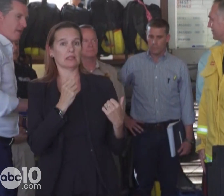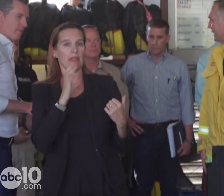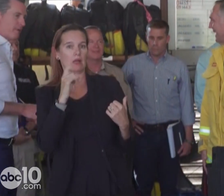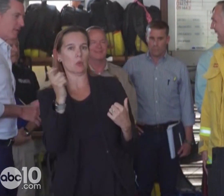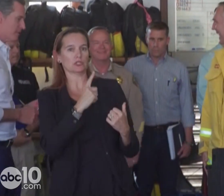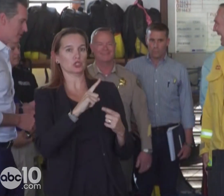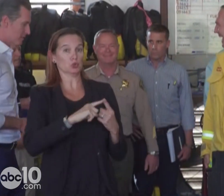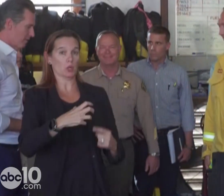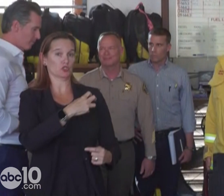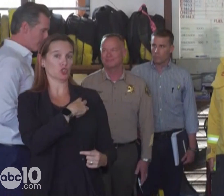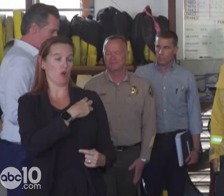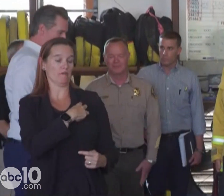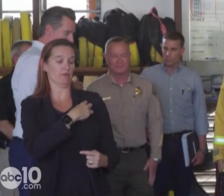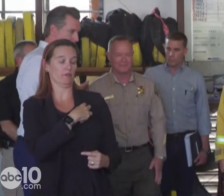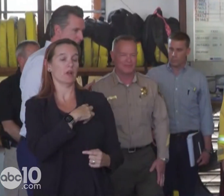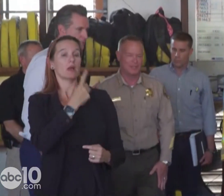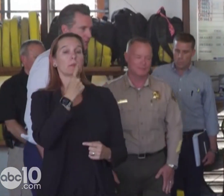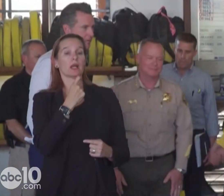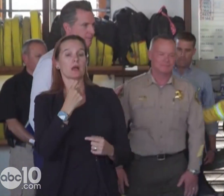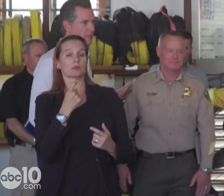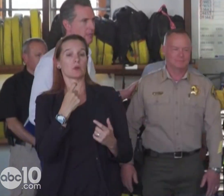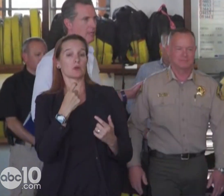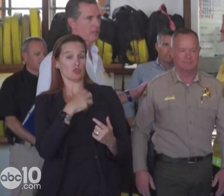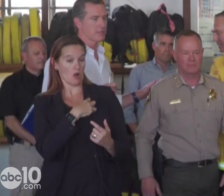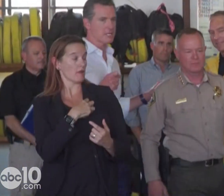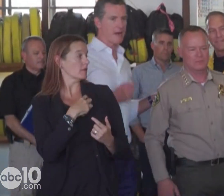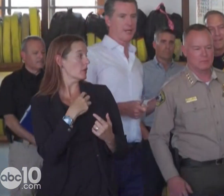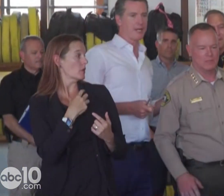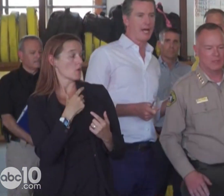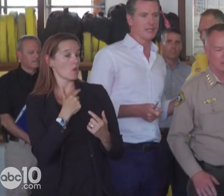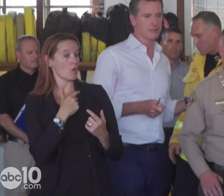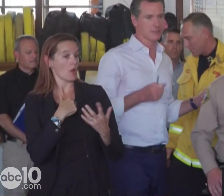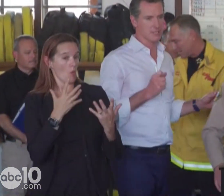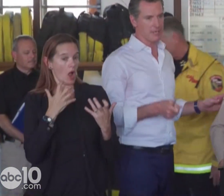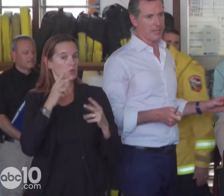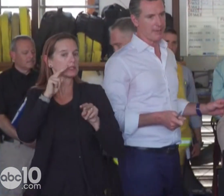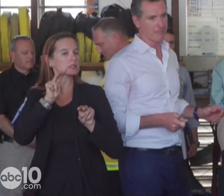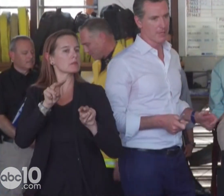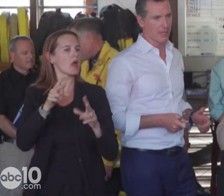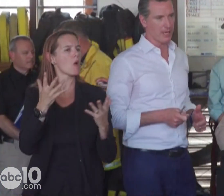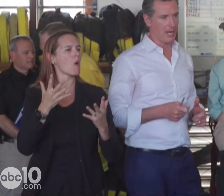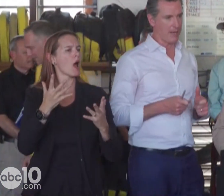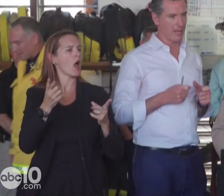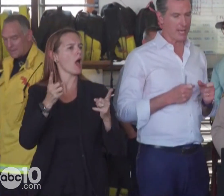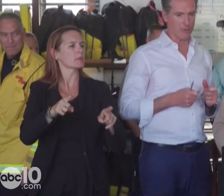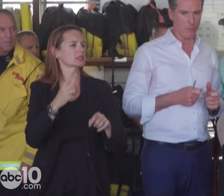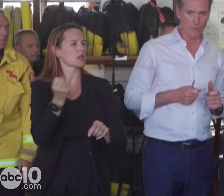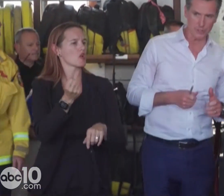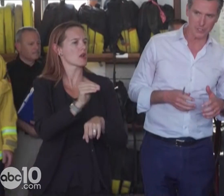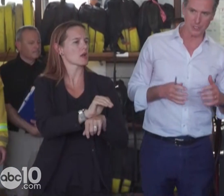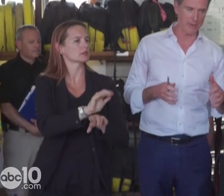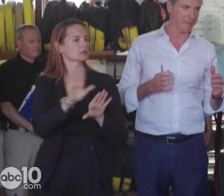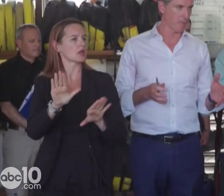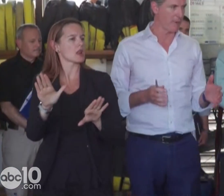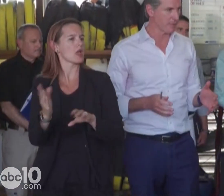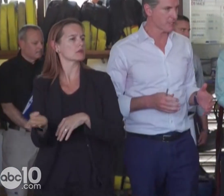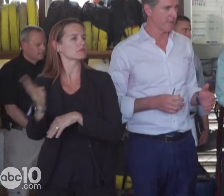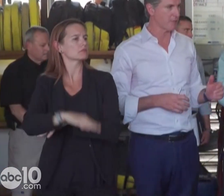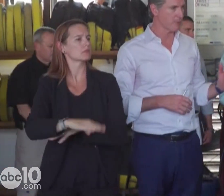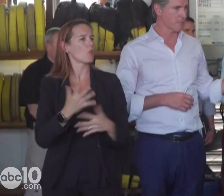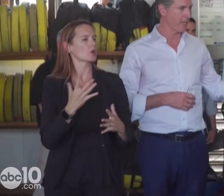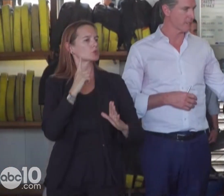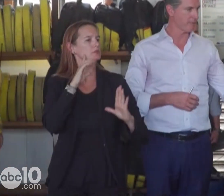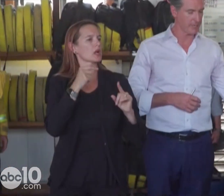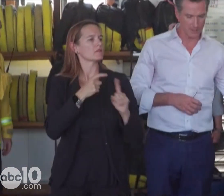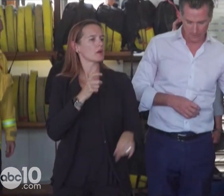proactively? Because, Sheriff, we want to anticipate Saturday night, yes. Sunday, and what we should expect from a public